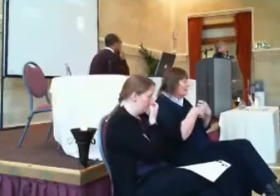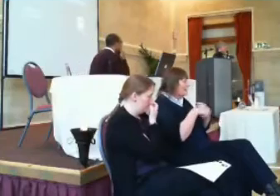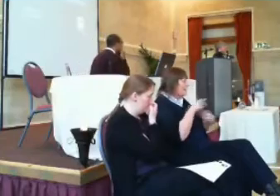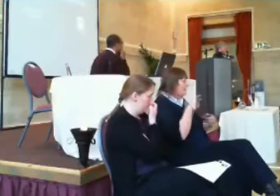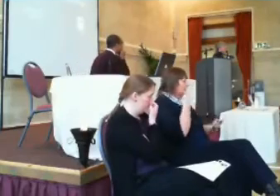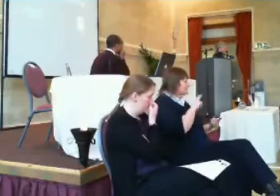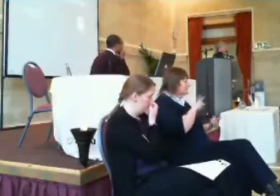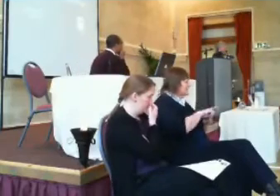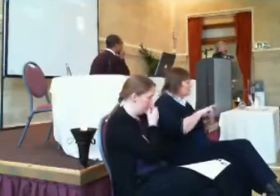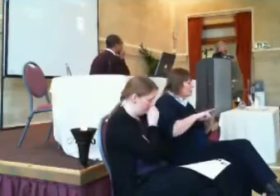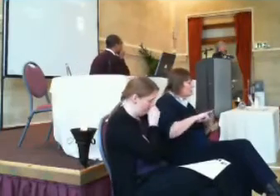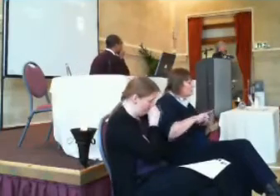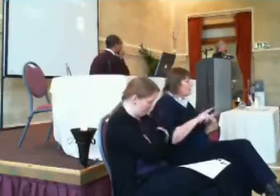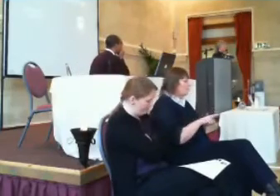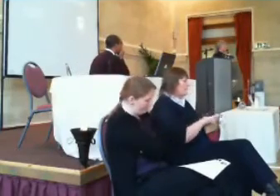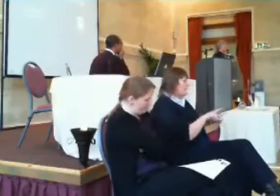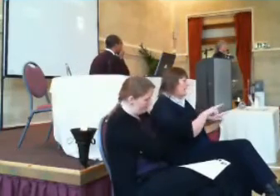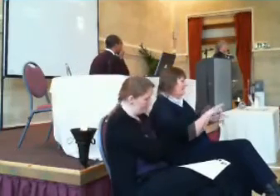of people,